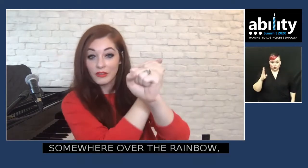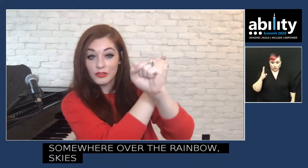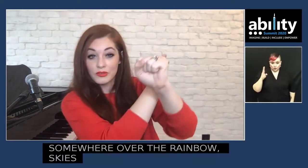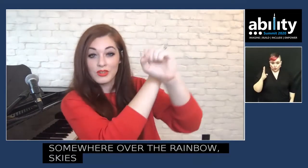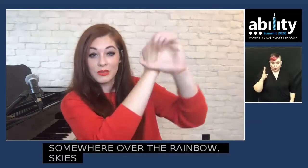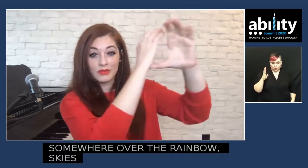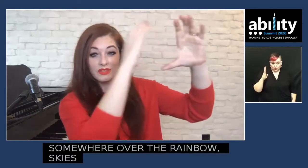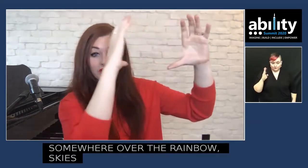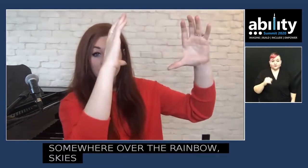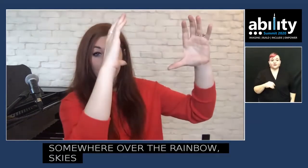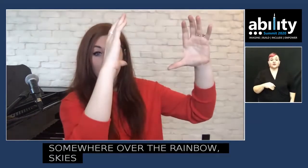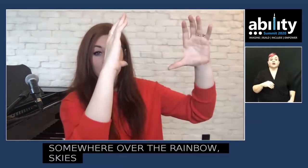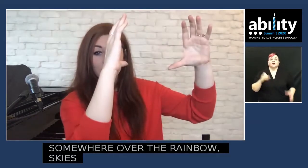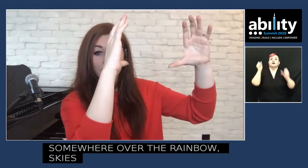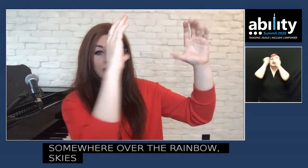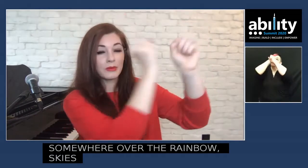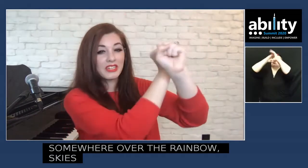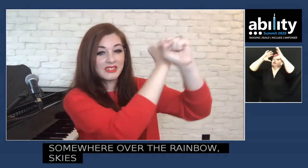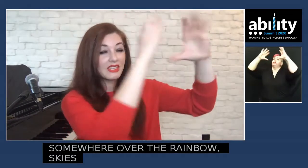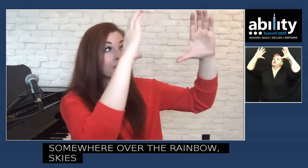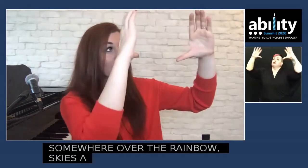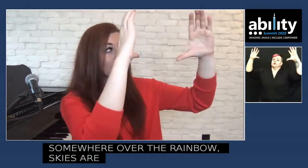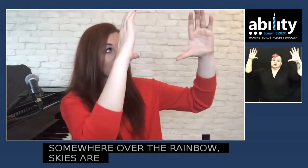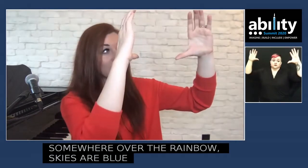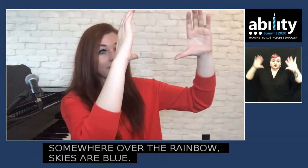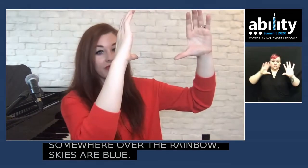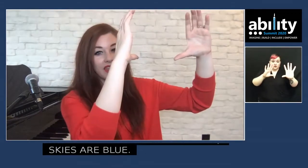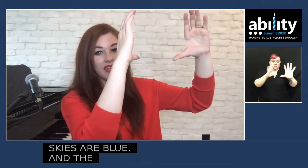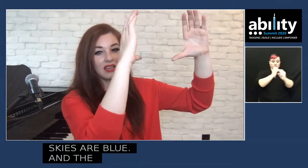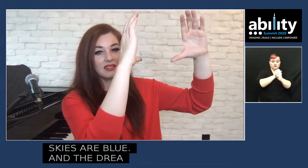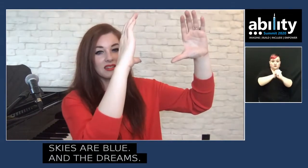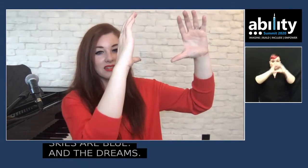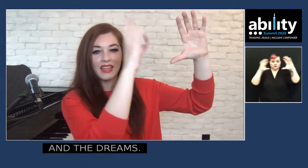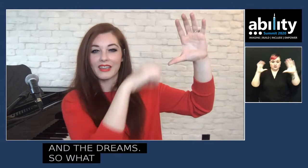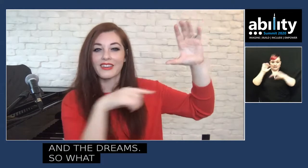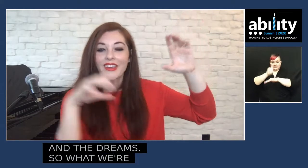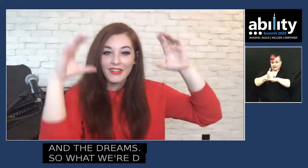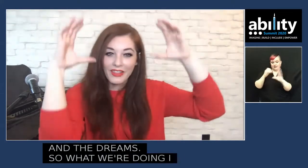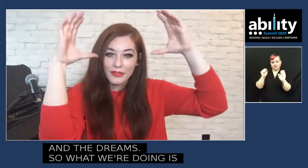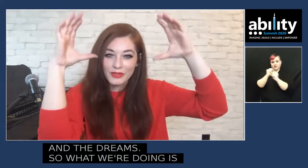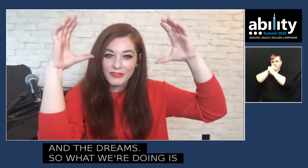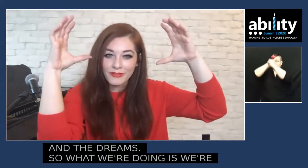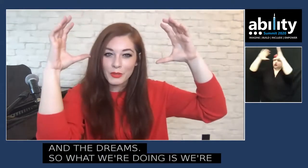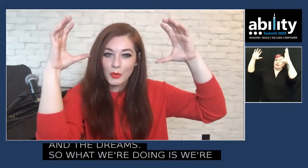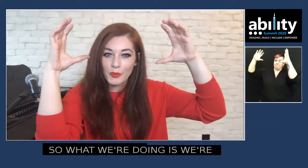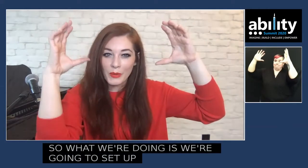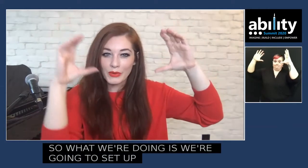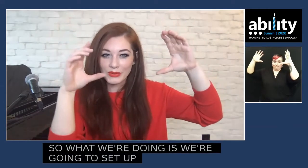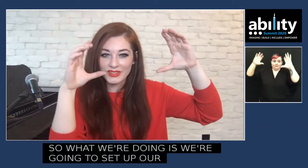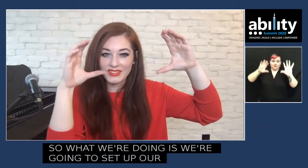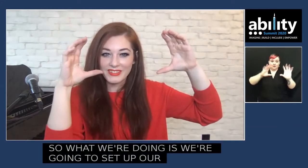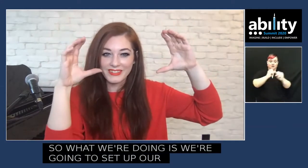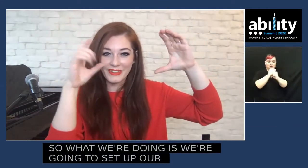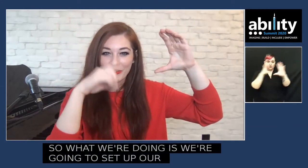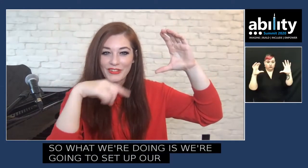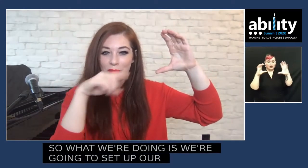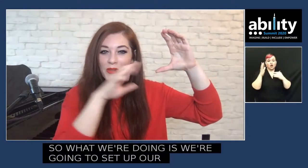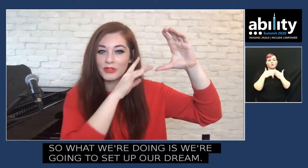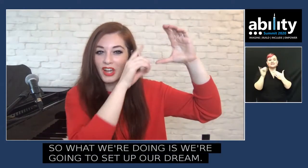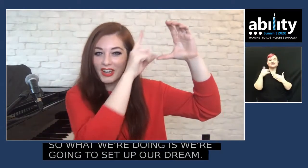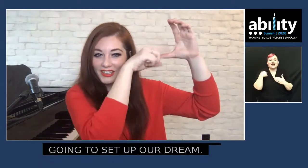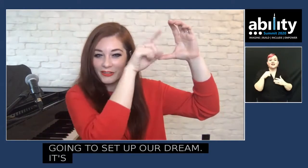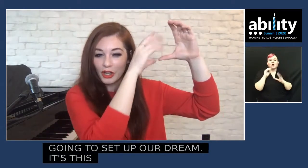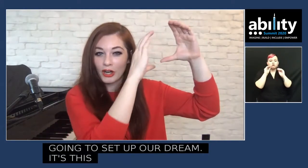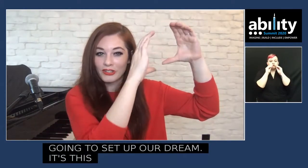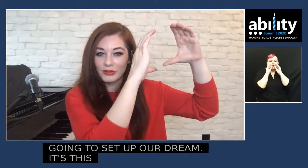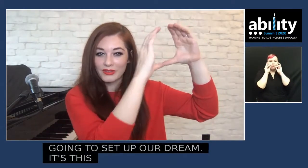And the dreams. So what we're doing is we're going to set up our dream. It's this like those invisible bubbles, you know, that